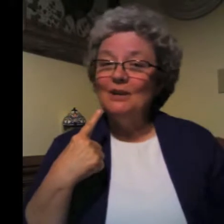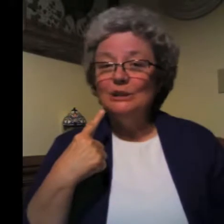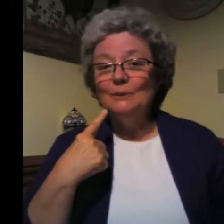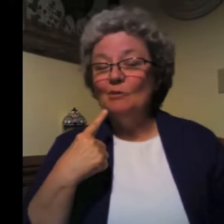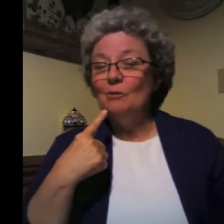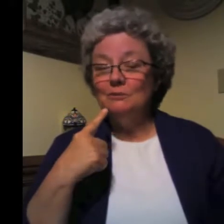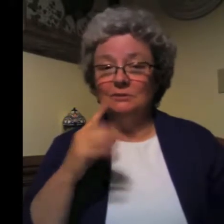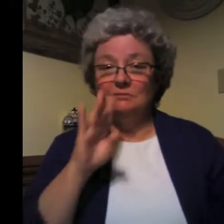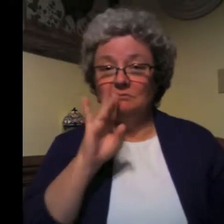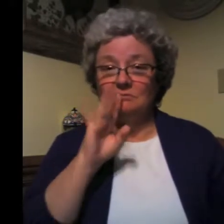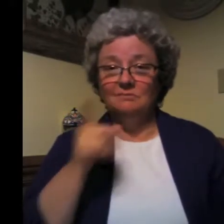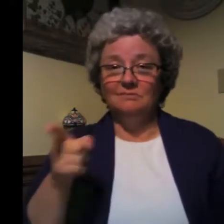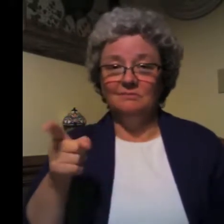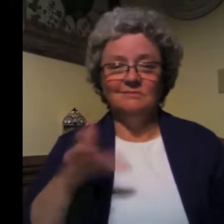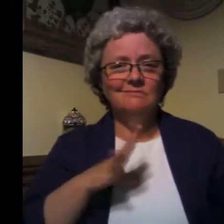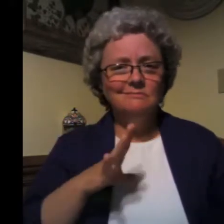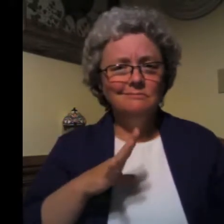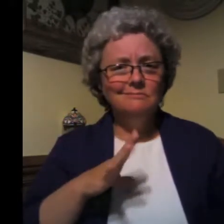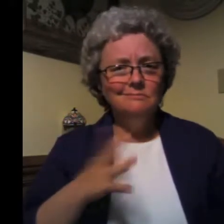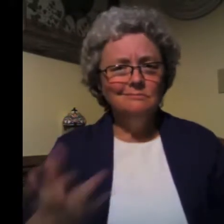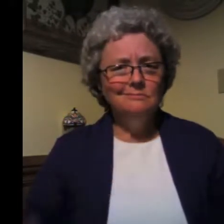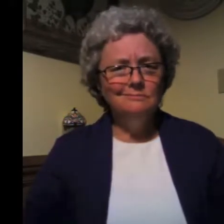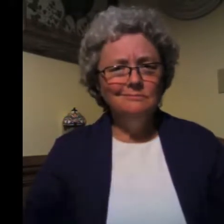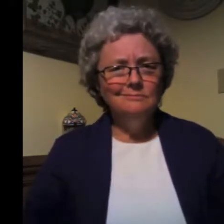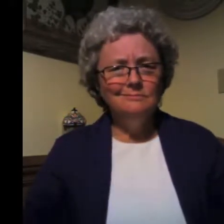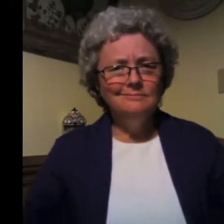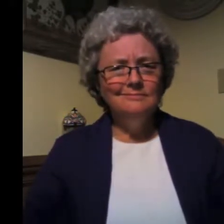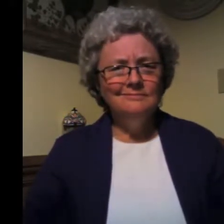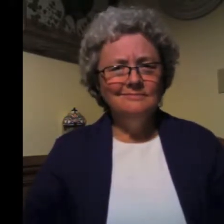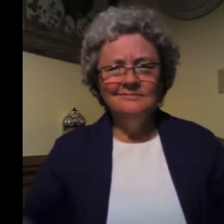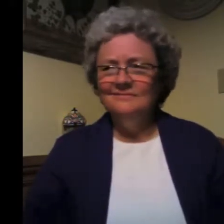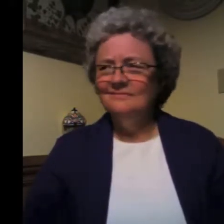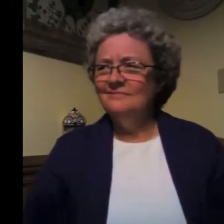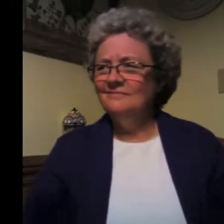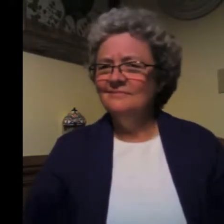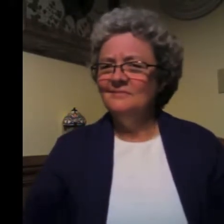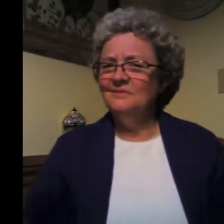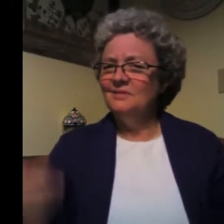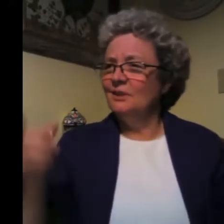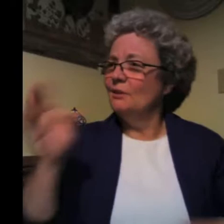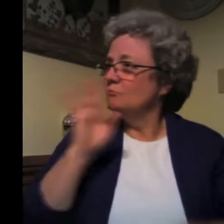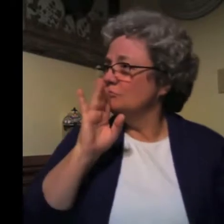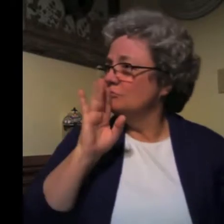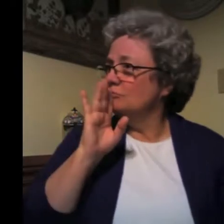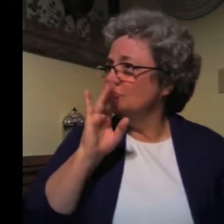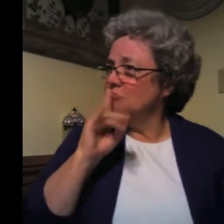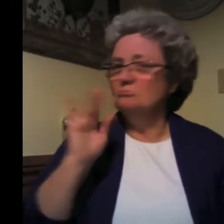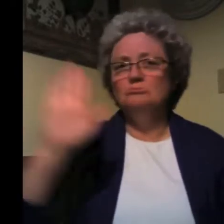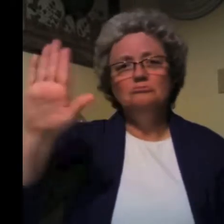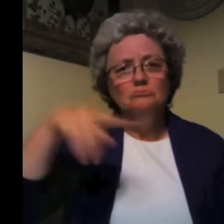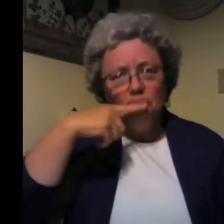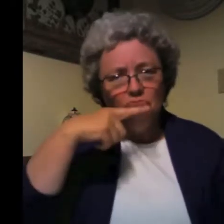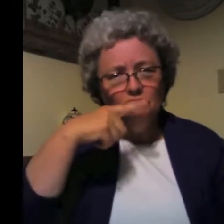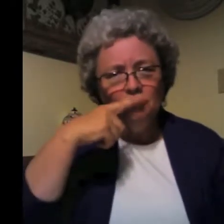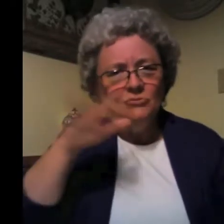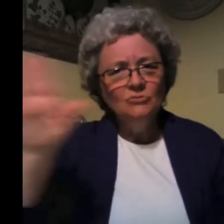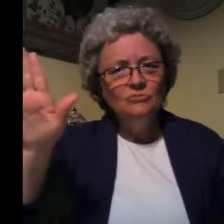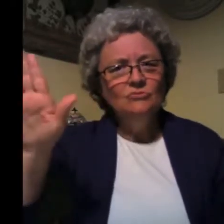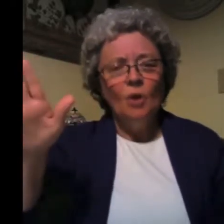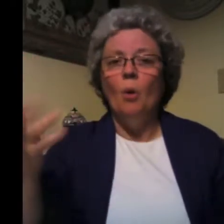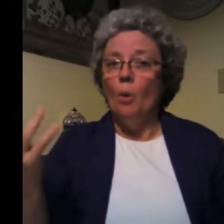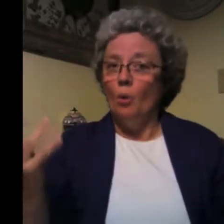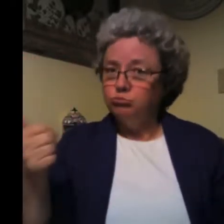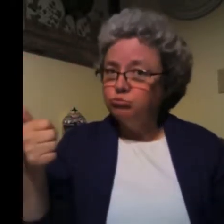People who talk and who use their voice, it's totally fine. If they're hearing